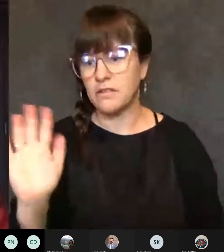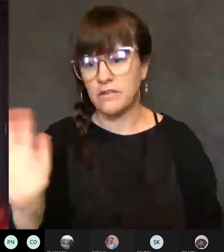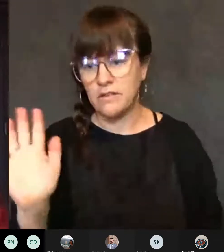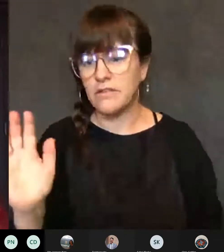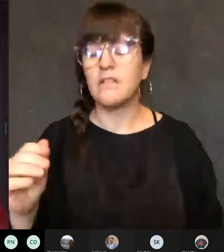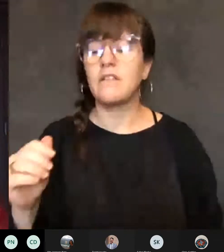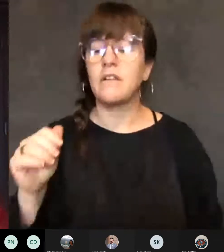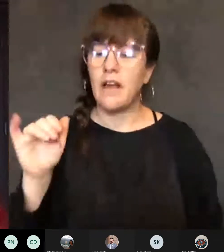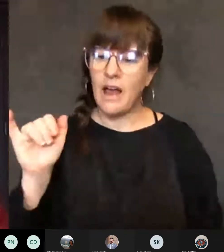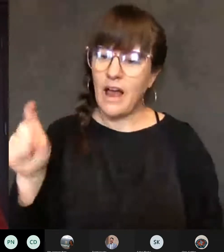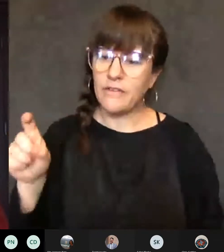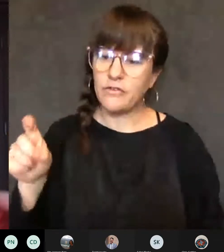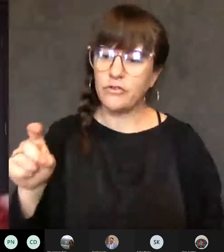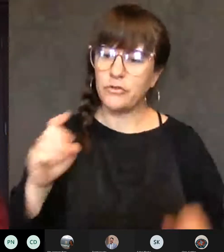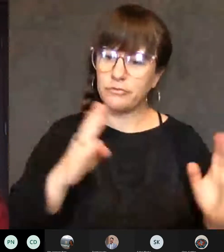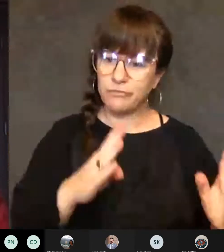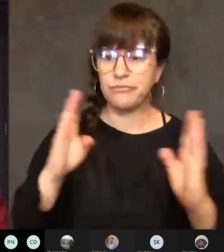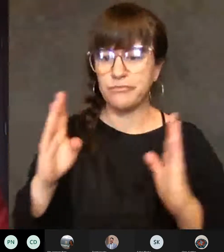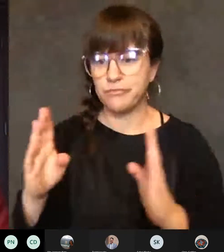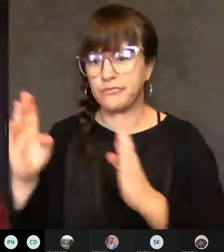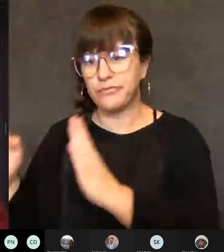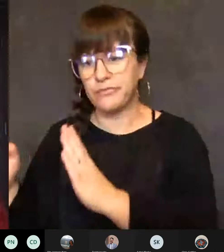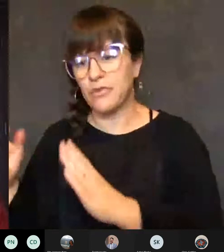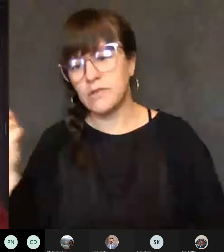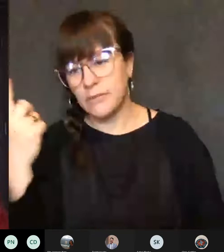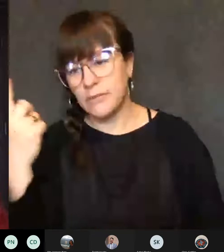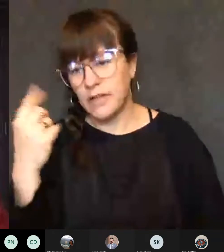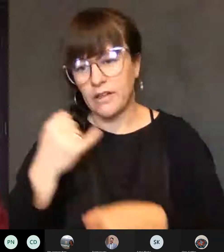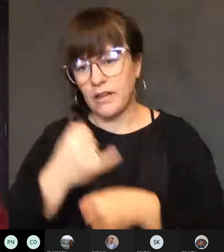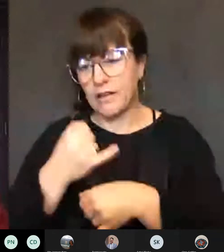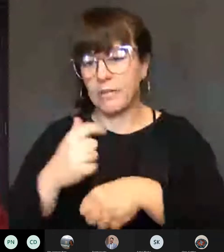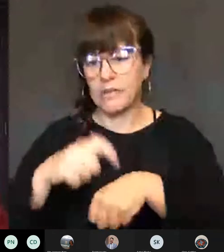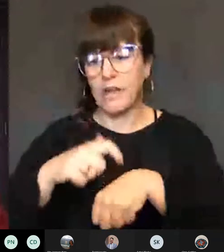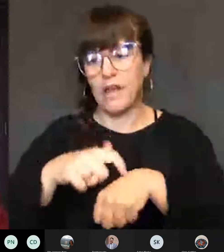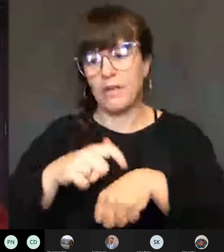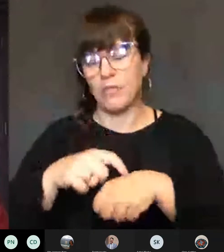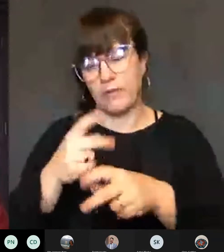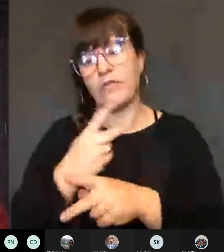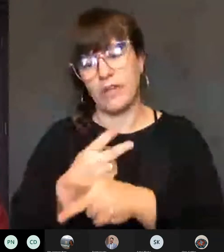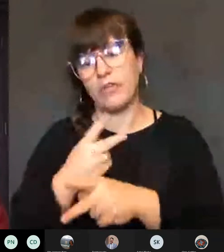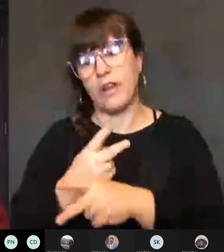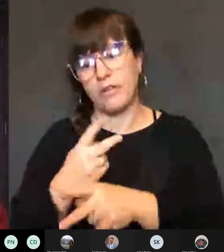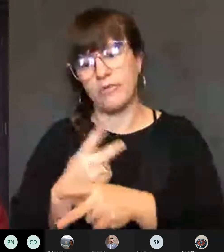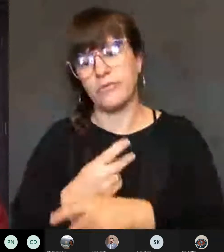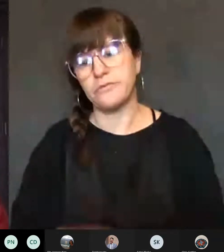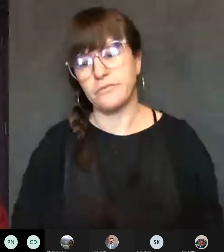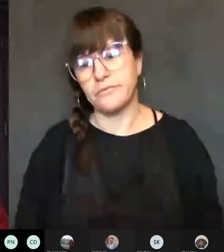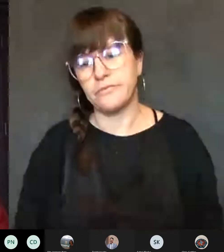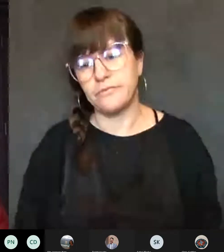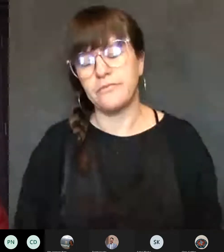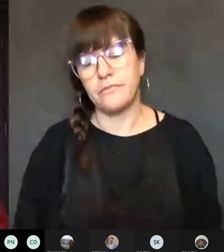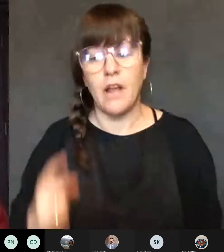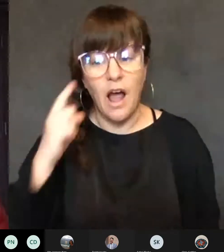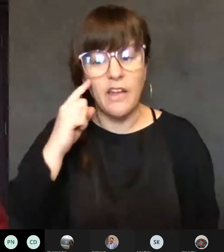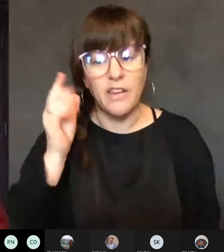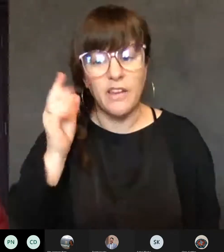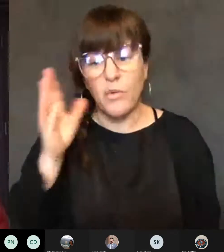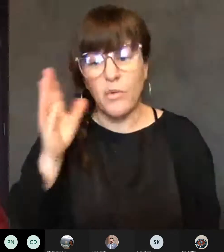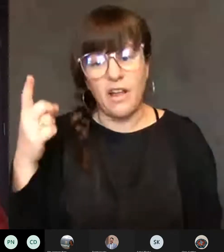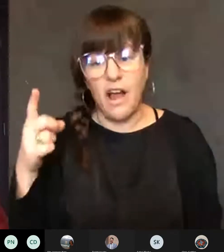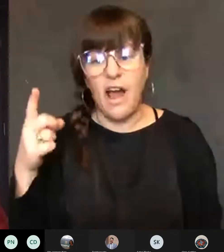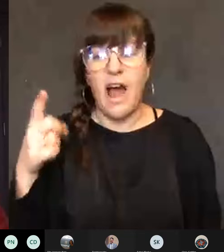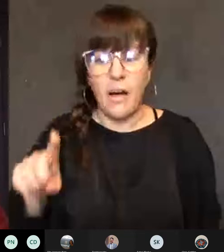stagger our, our time on campus. And I think that's highly likely. And when I